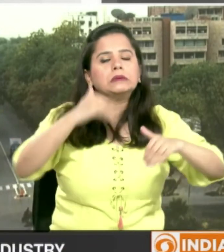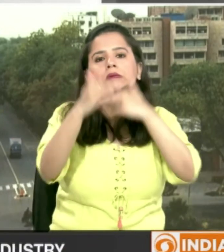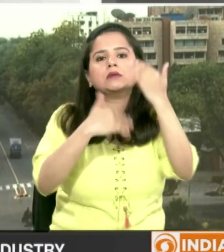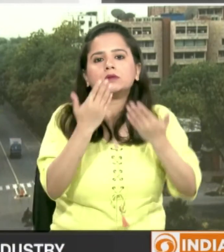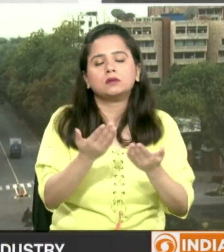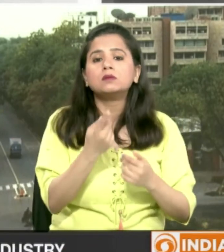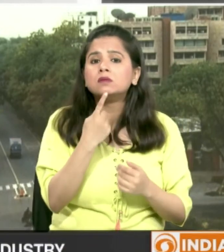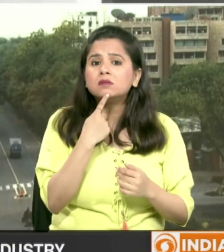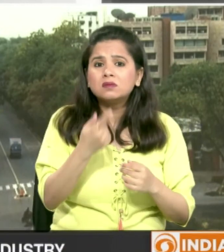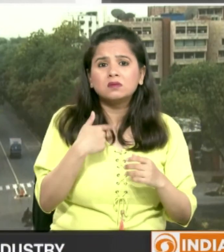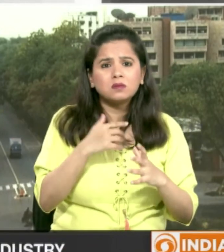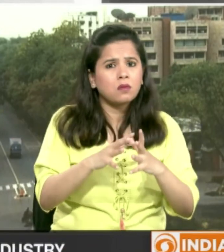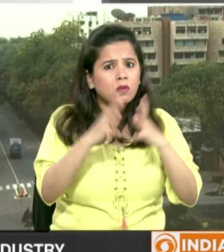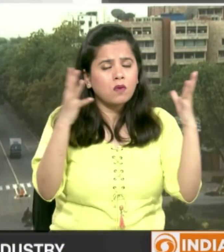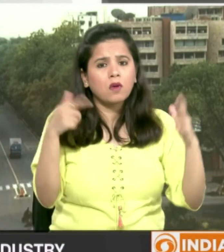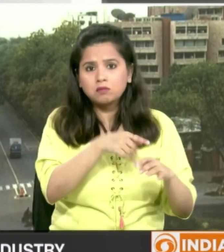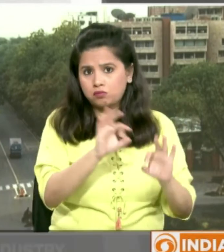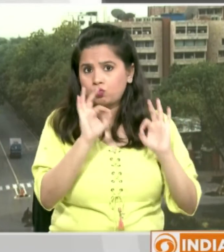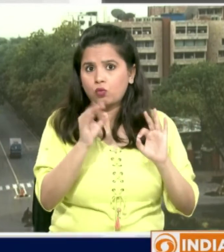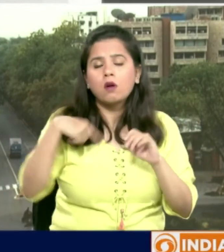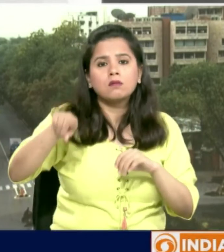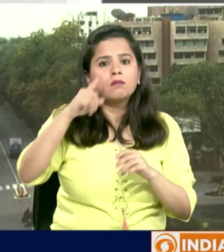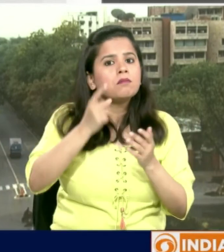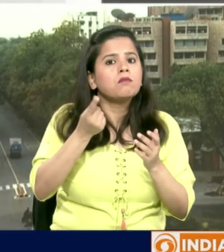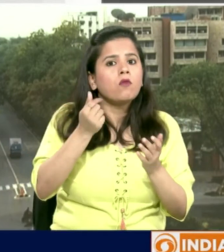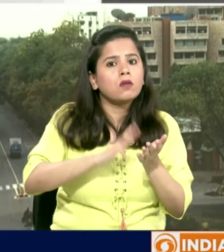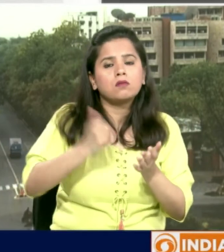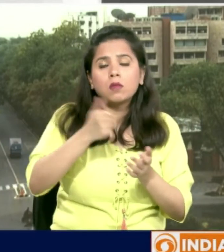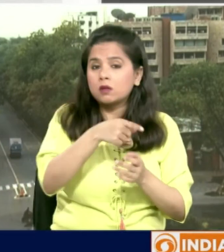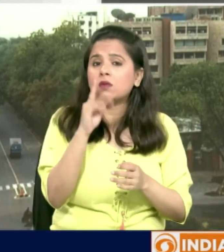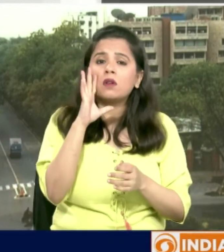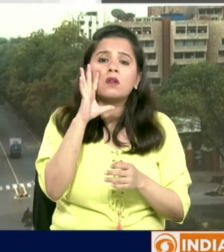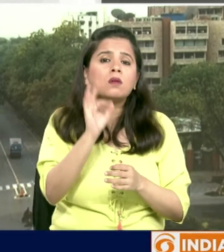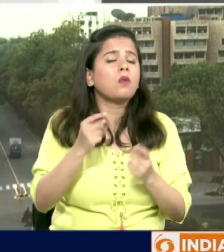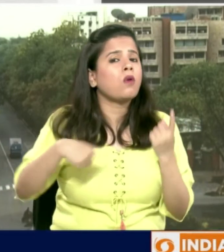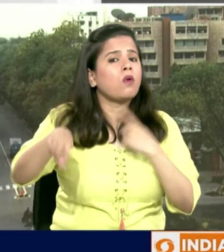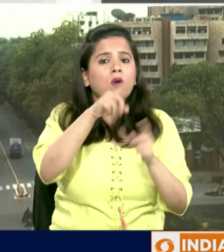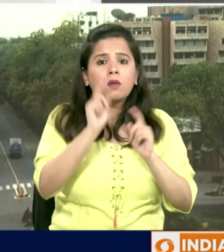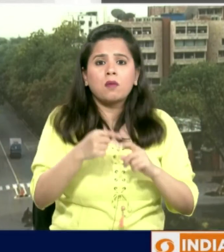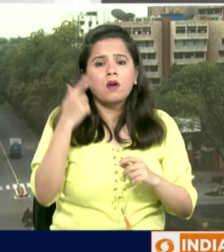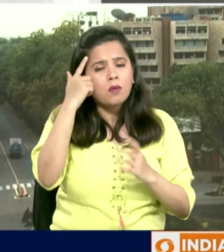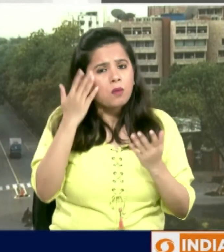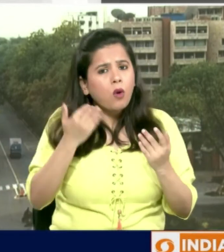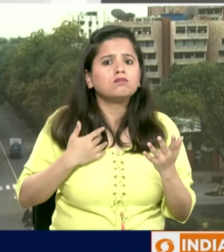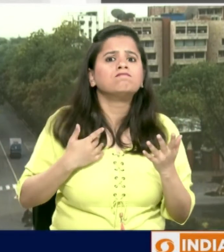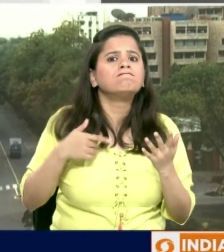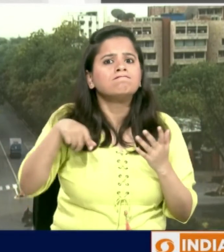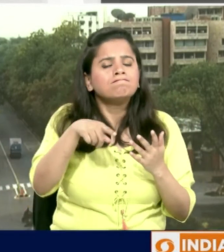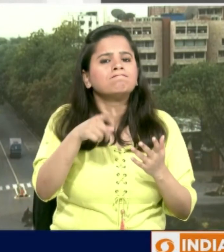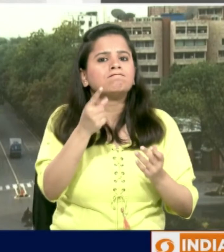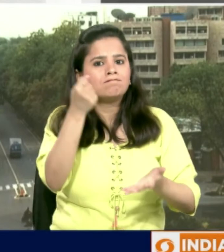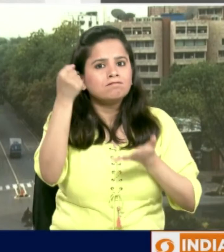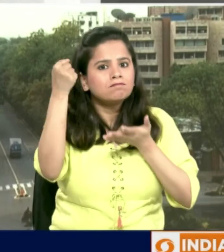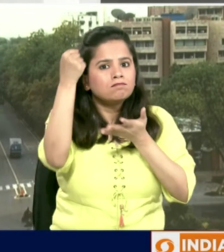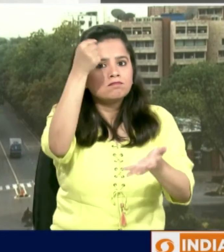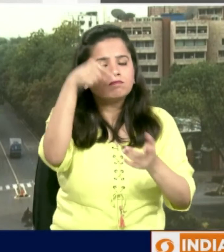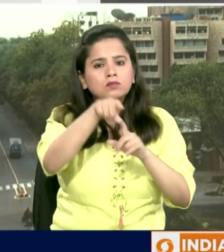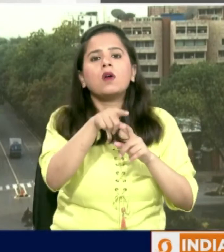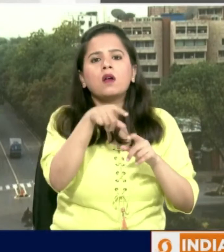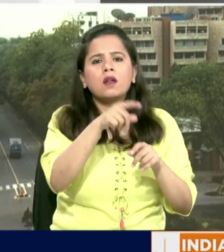This can be a great boost for the industry, and which is very important, and they will get all concessions from the banks and